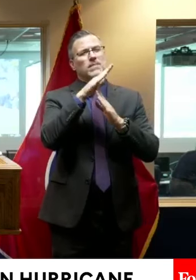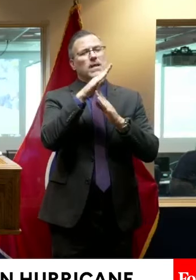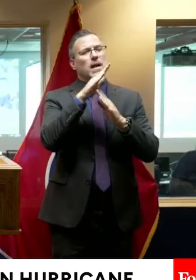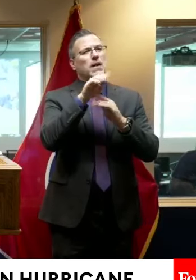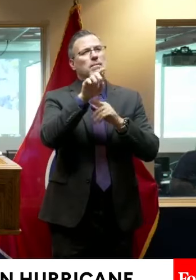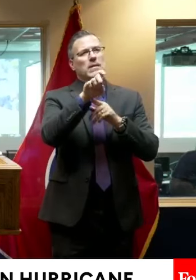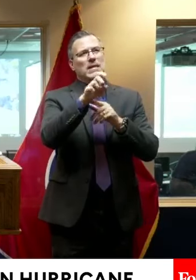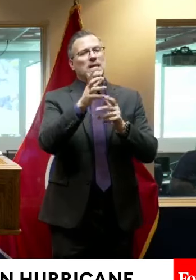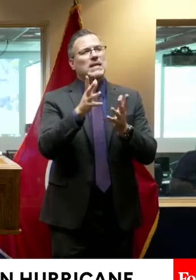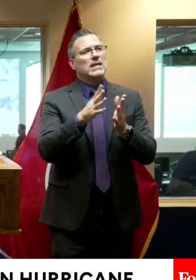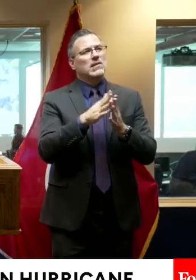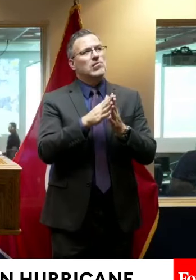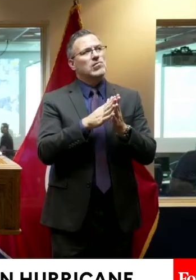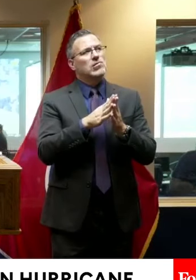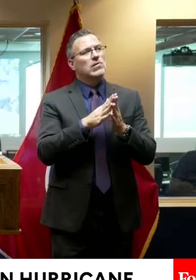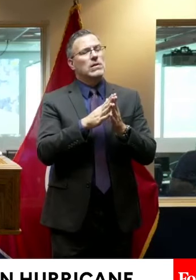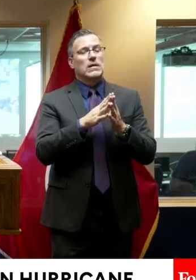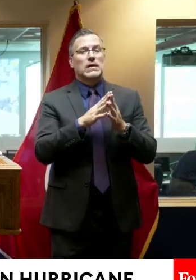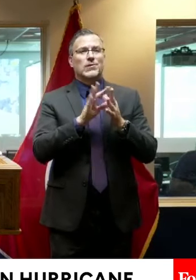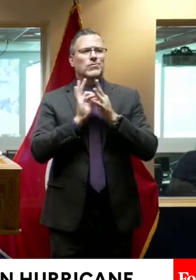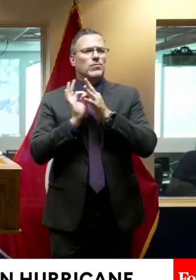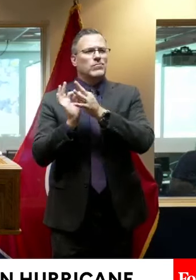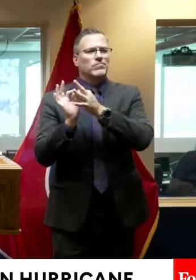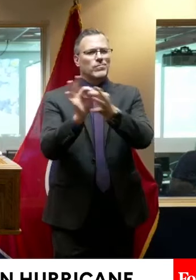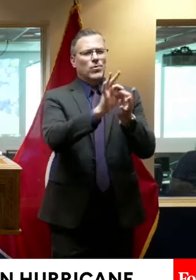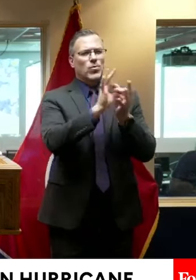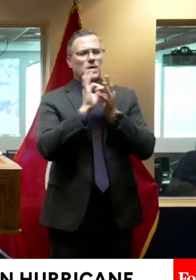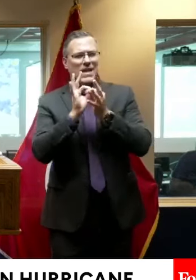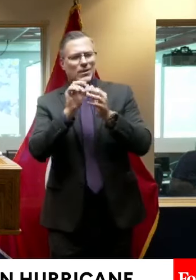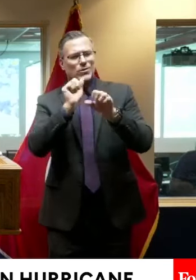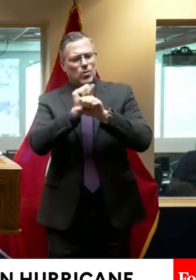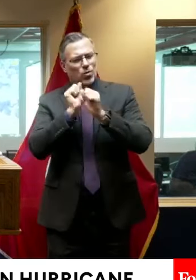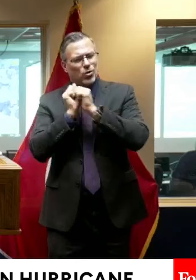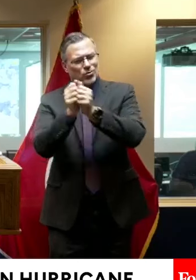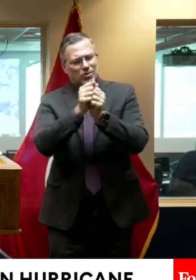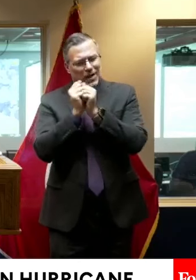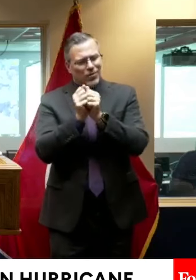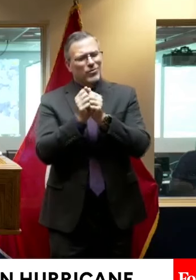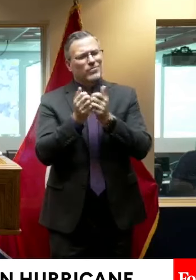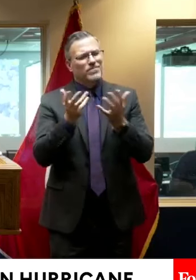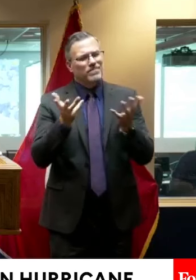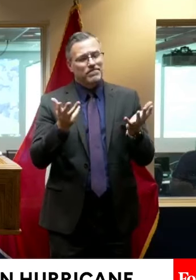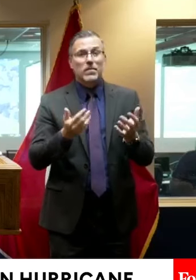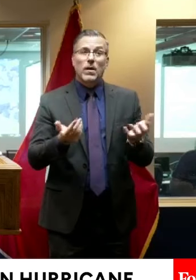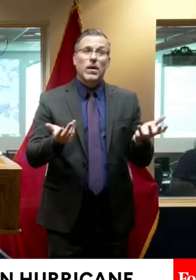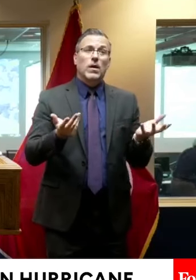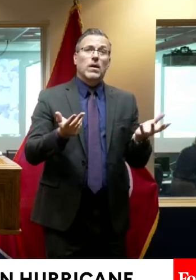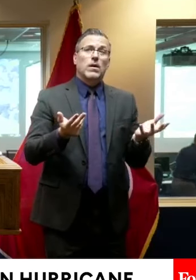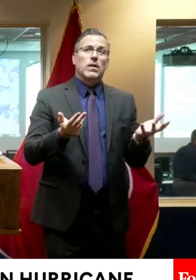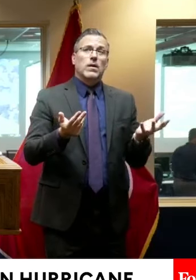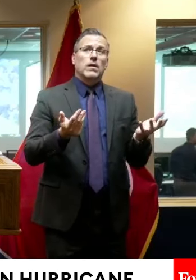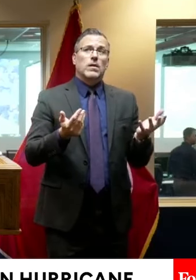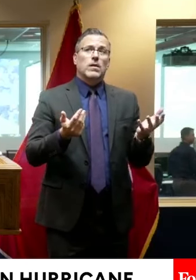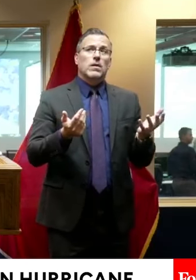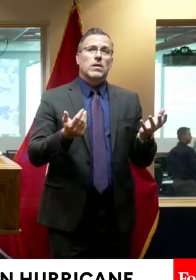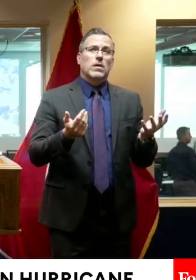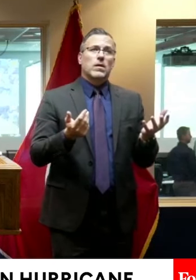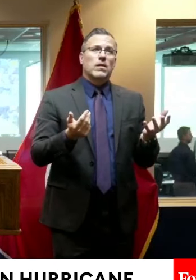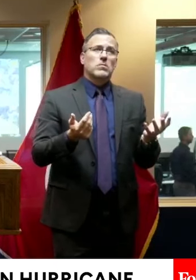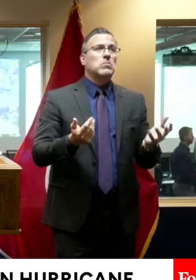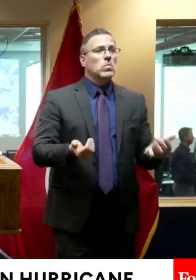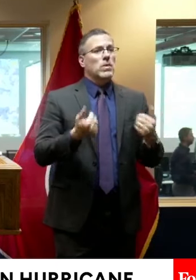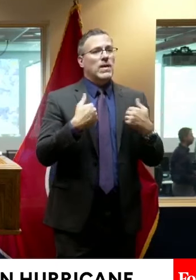coordination and cooperation. We have so many resources. And by that, I